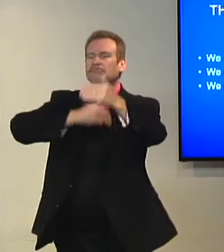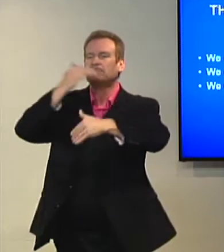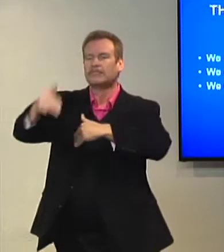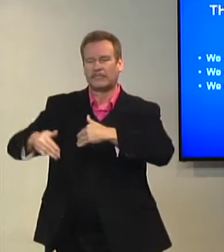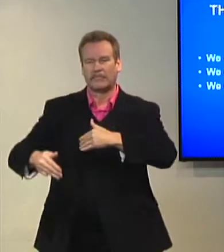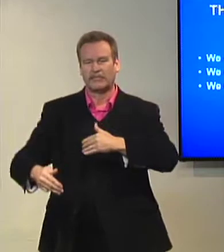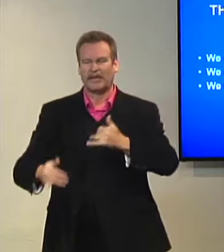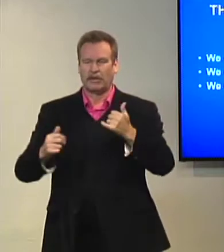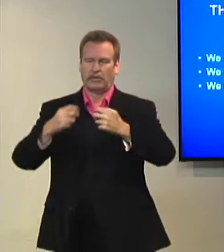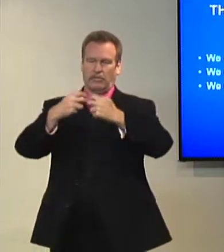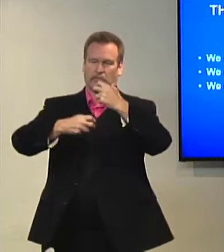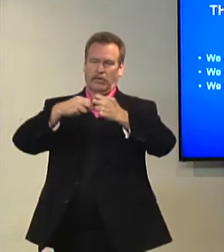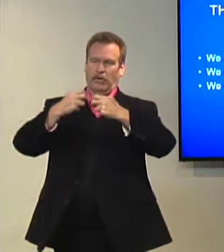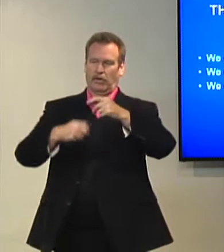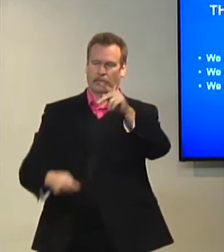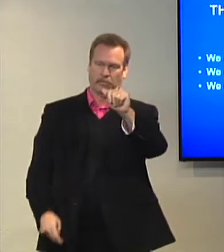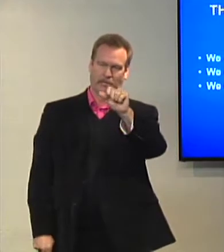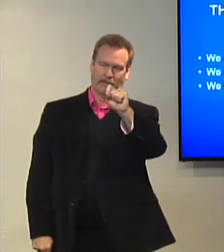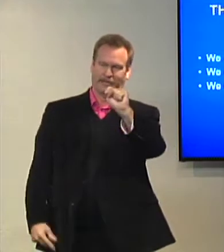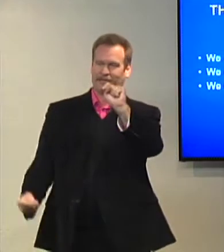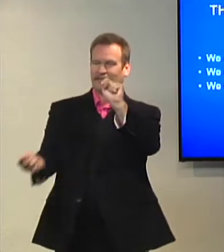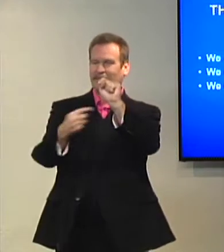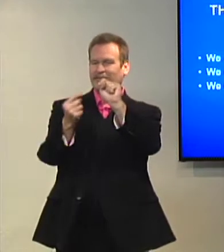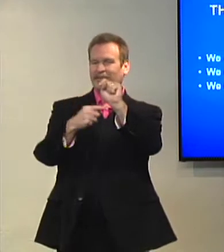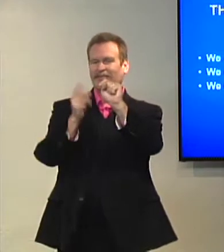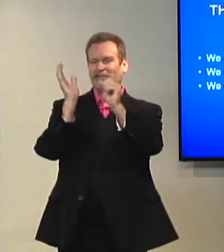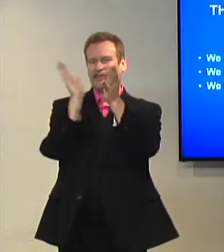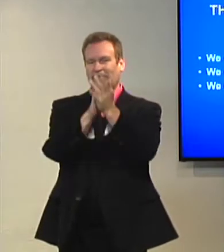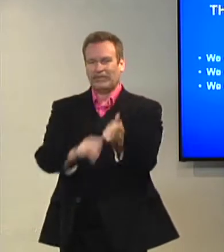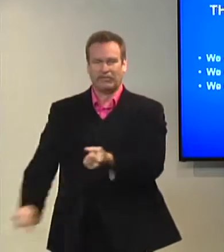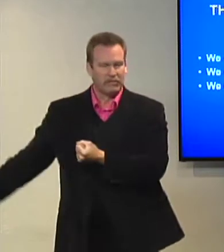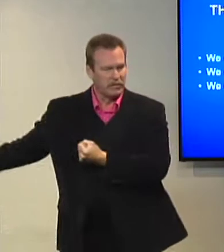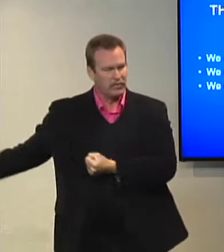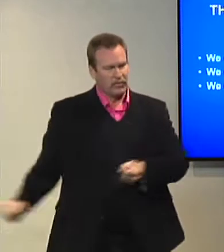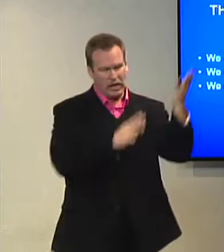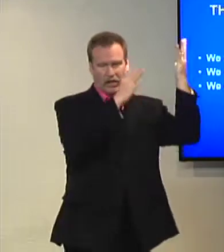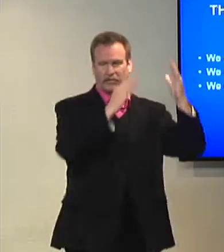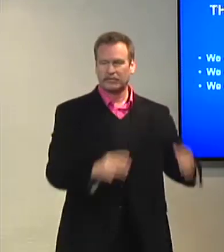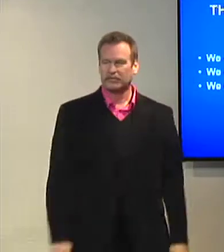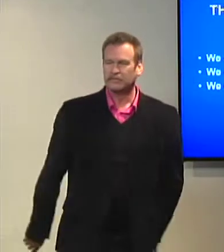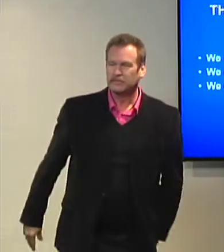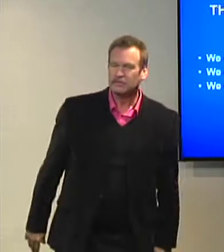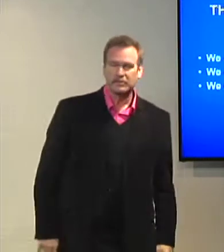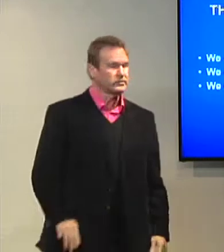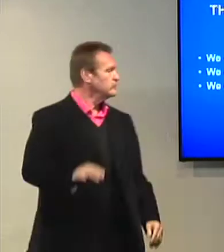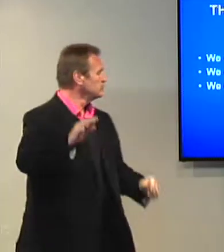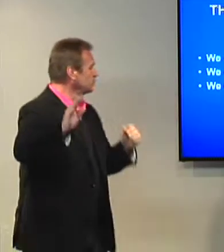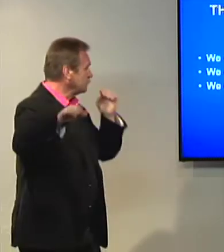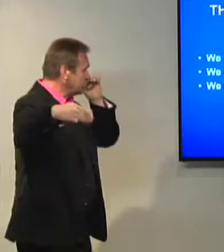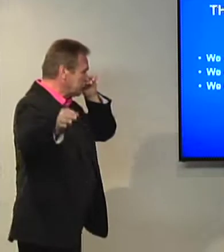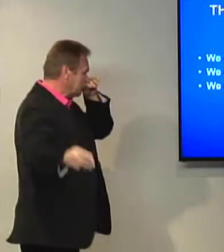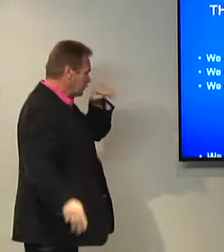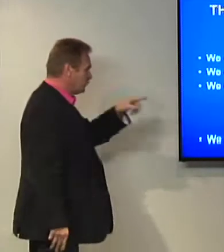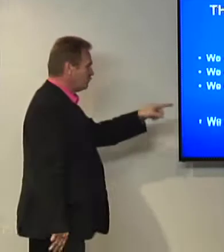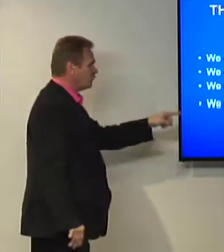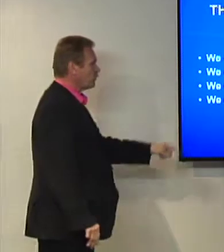it aside. Make a new life. The problems of the past are done. Toss them out. Be finished with